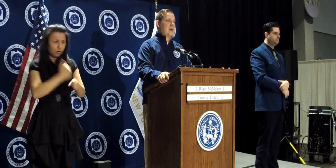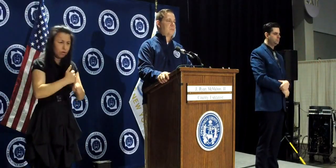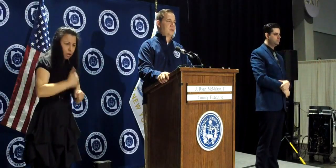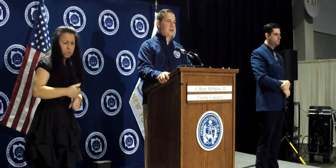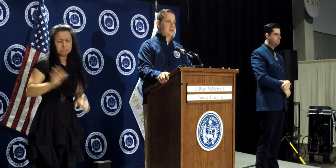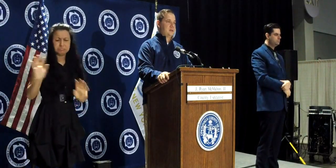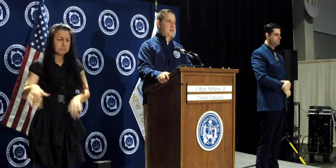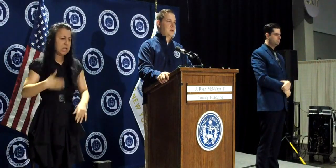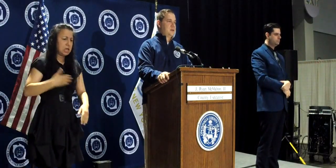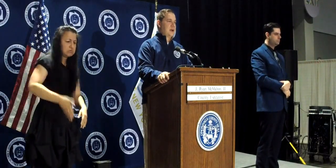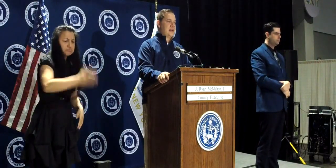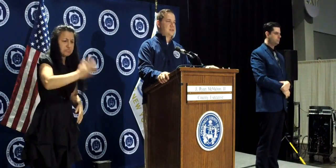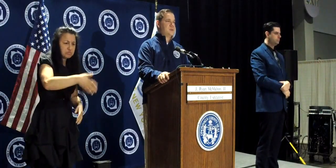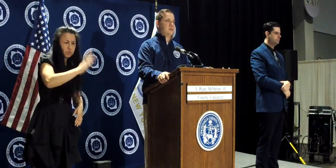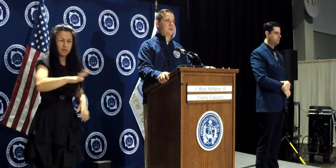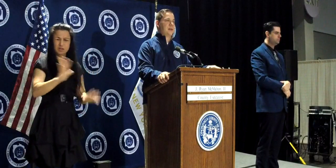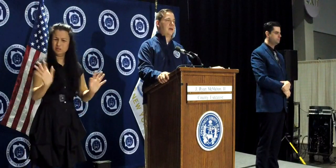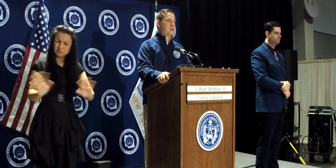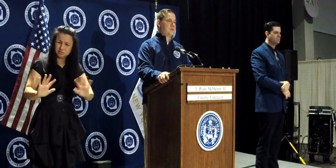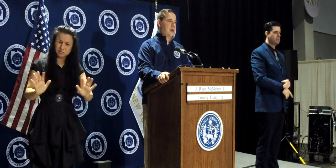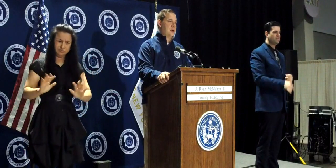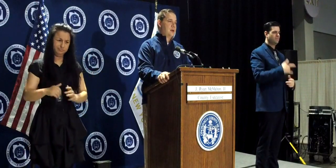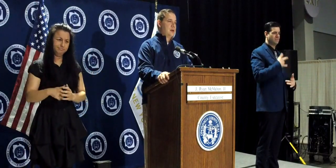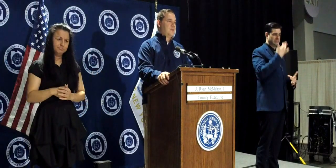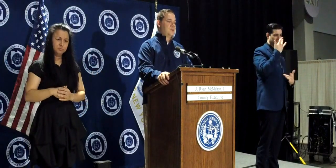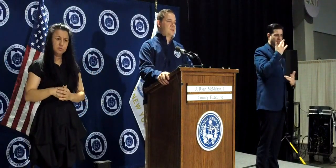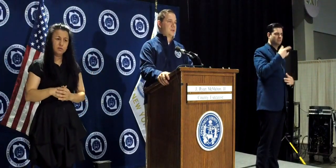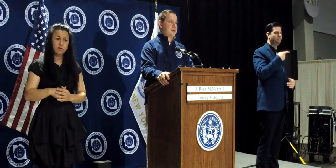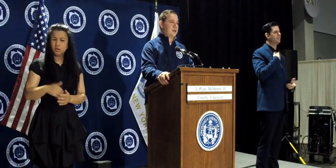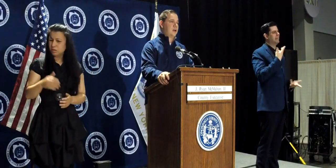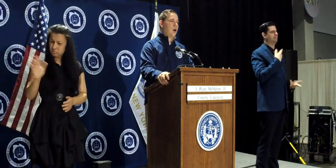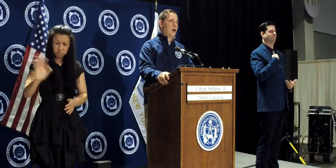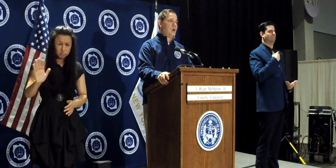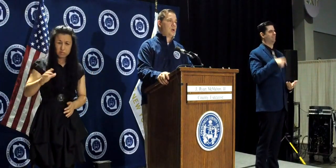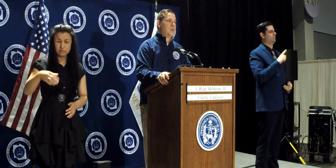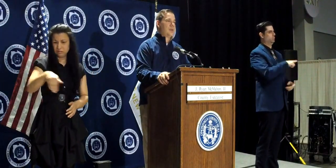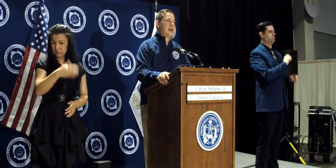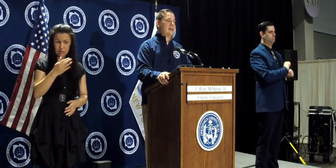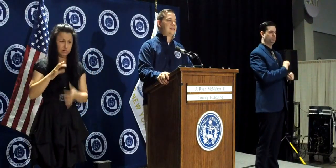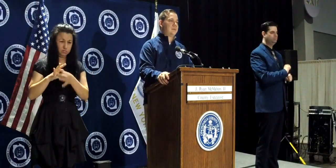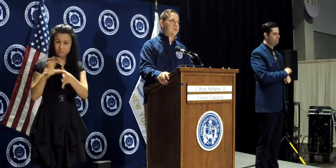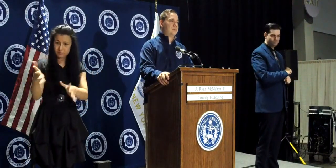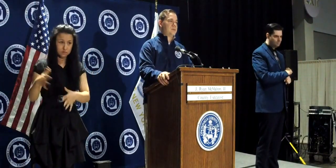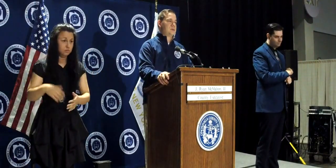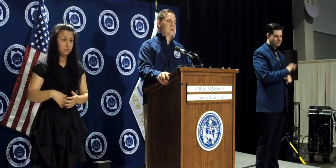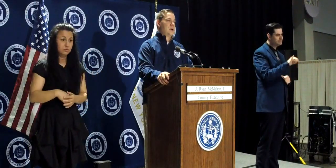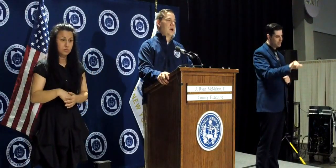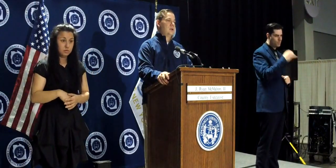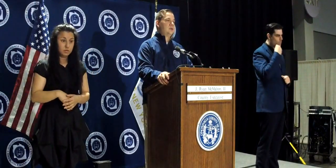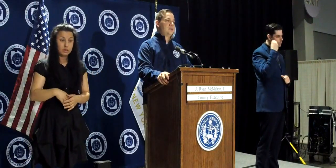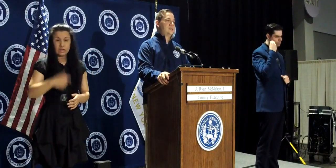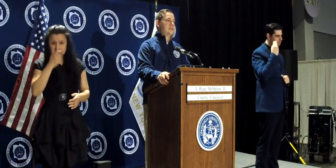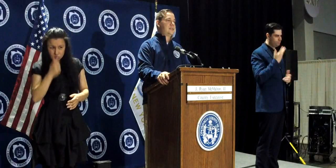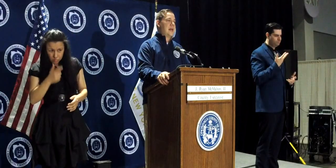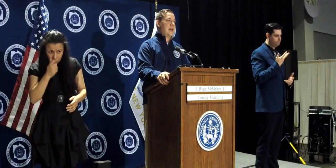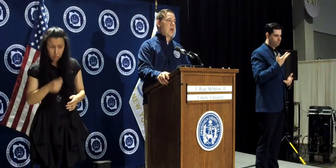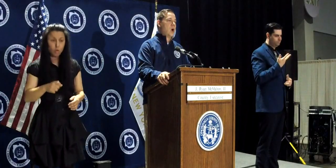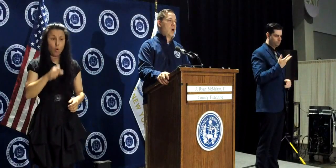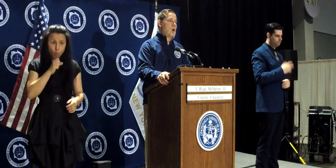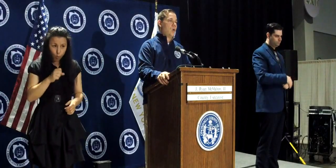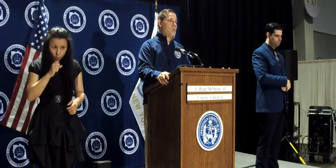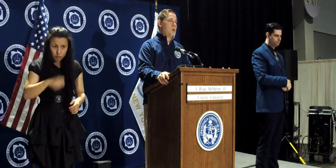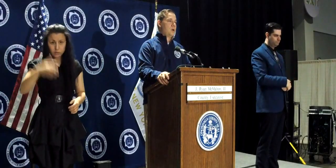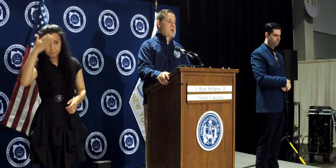That cannot be the case. There has to be zero tolerance for that. If you're sick at all with any symptoms, you need to